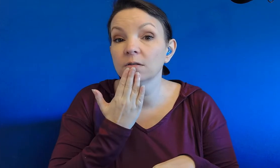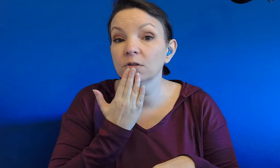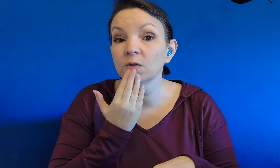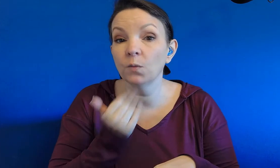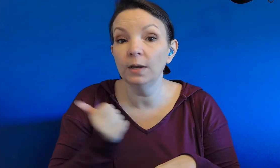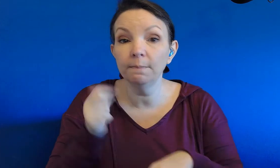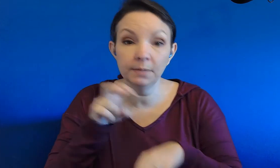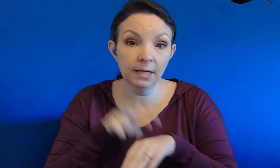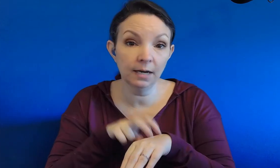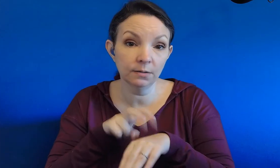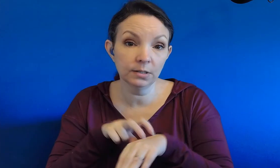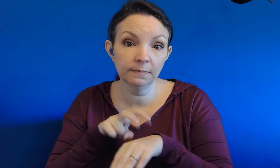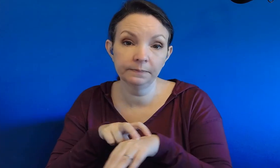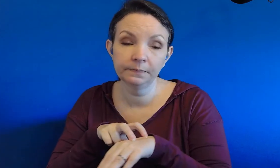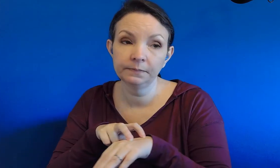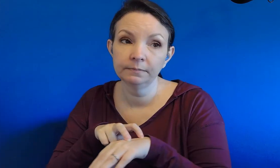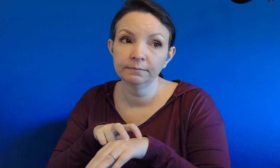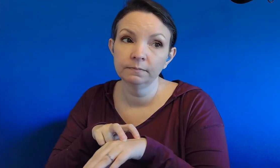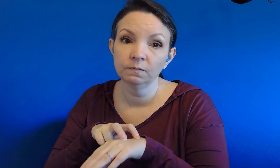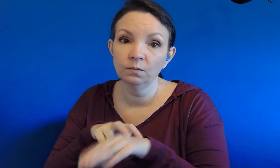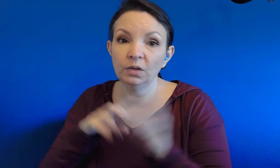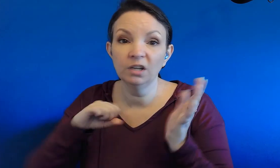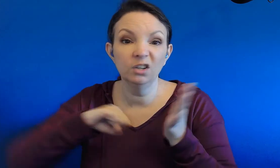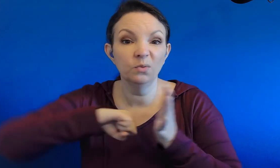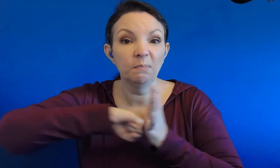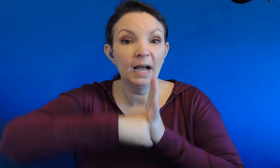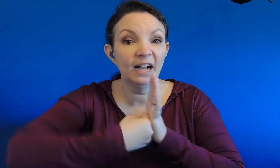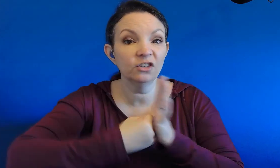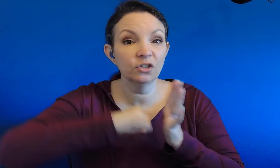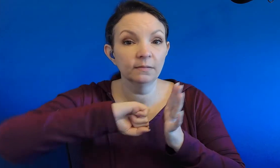sweet potatoes. We could do mashed